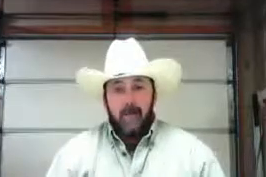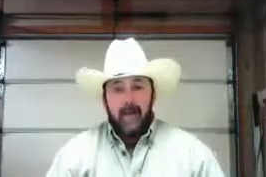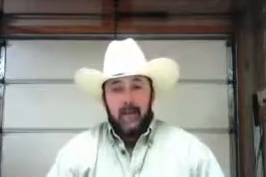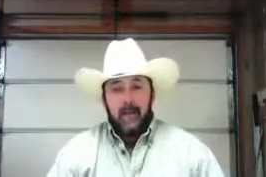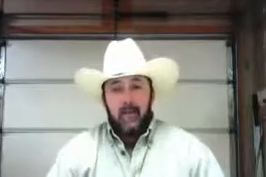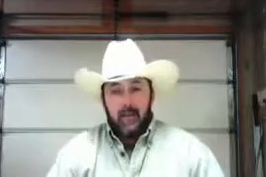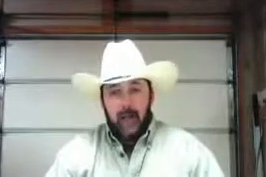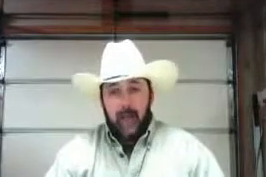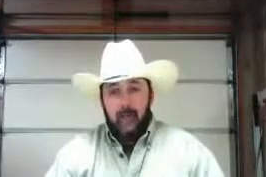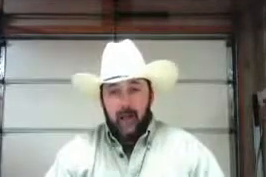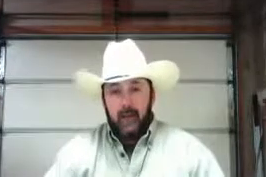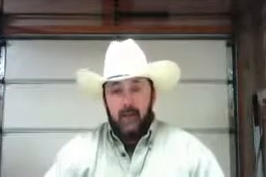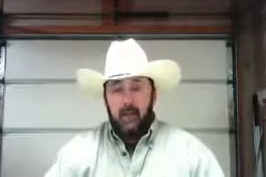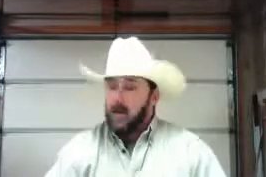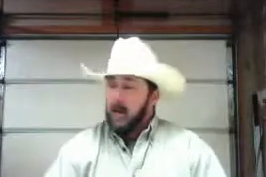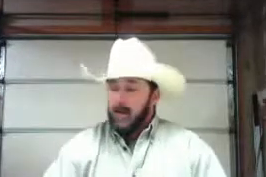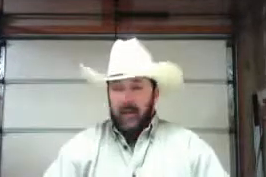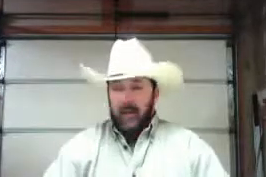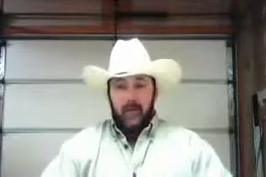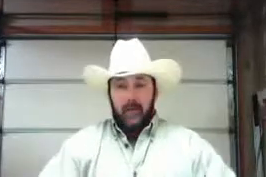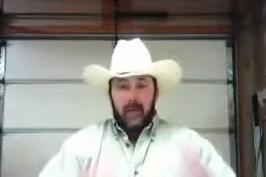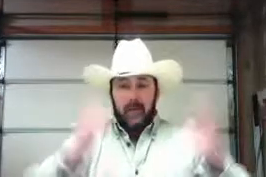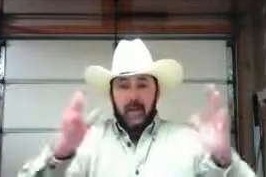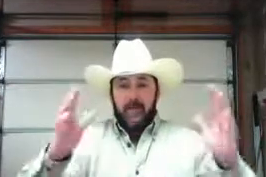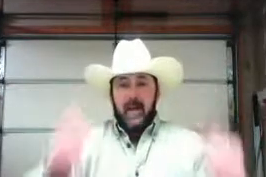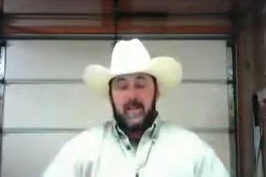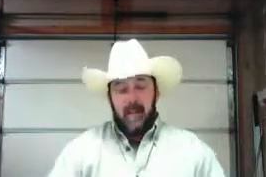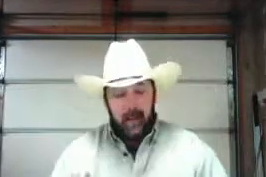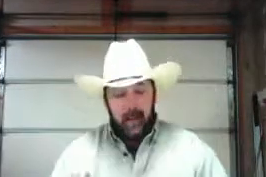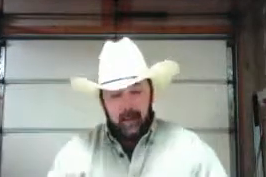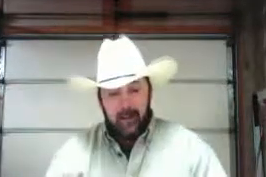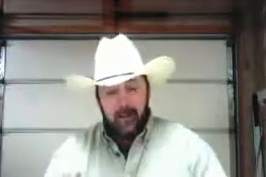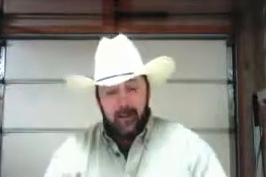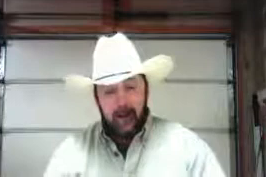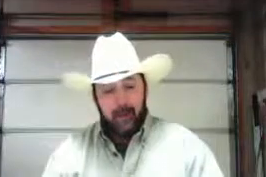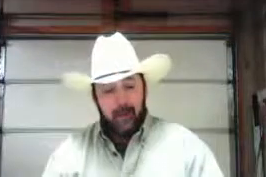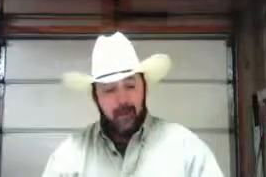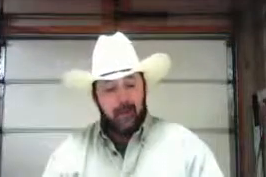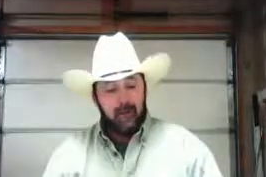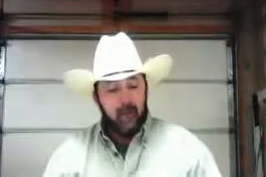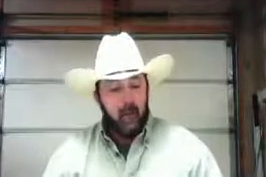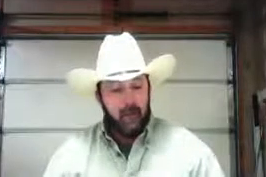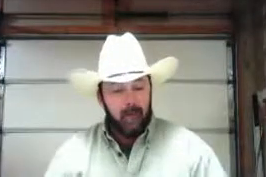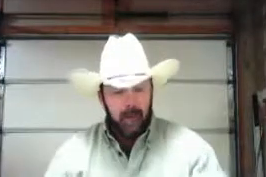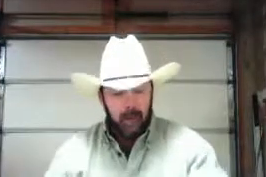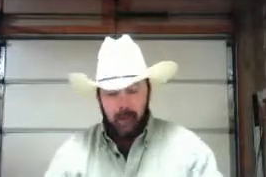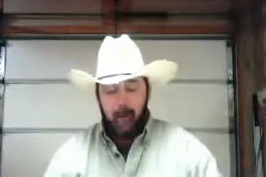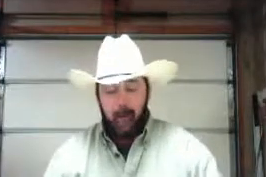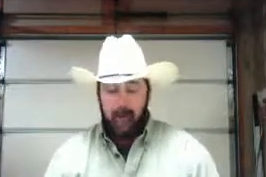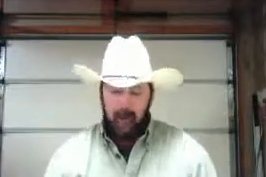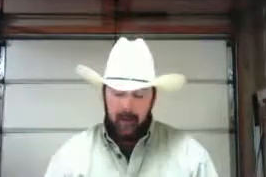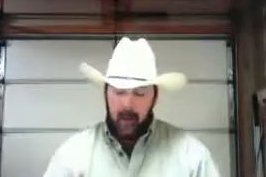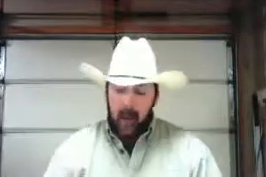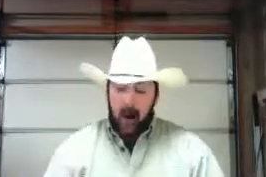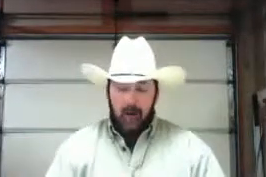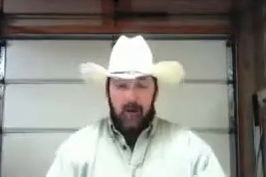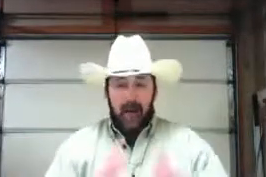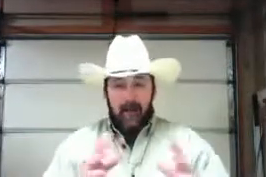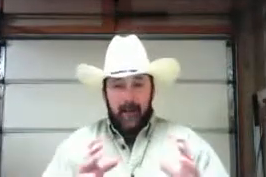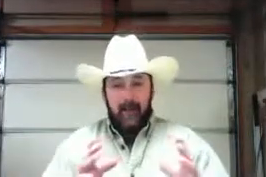you a slave or killing you, whichever suits their fancy. I got to ask you tonight, Patriot, before I move to the next part of this, are you dedicated to